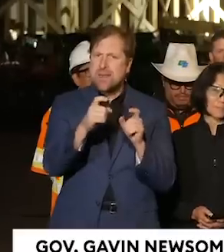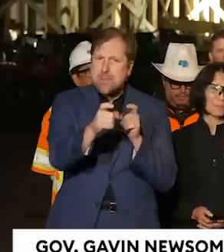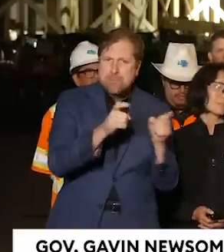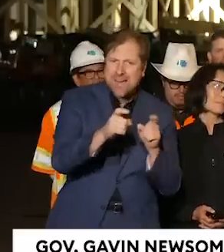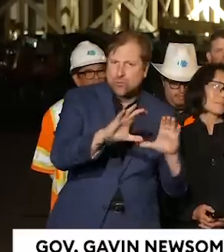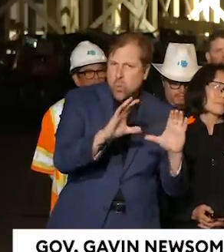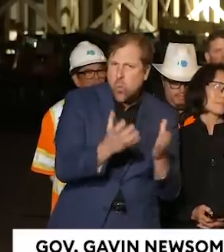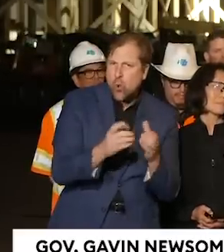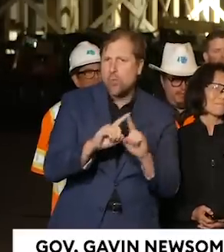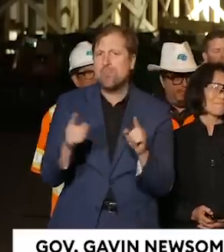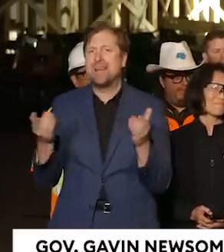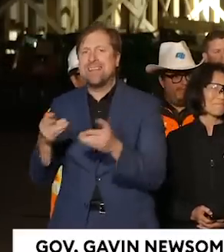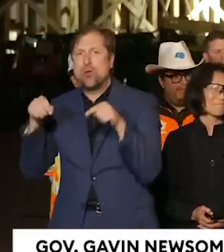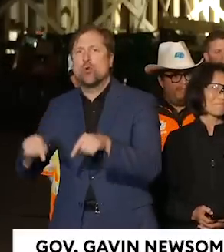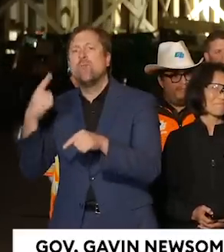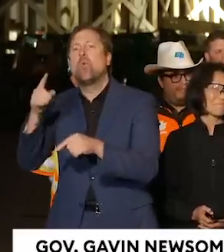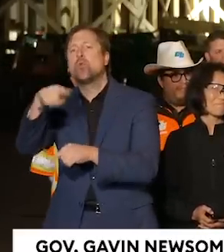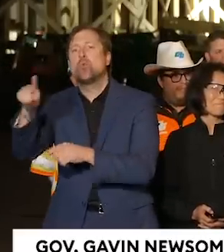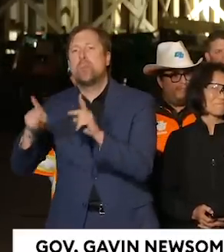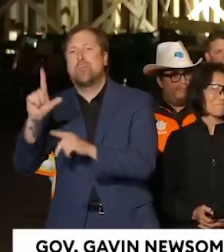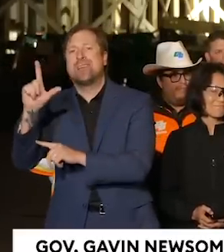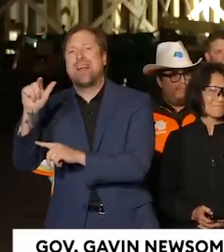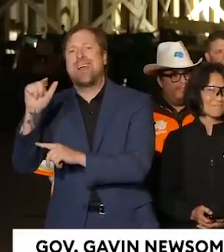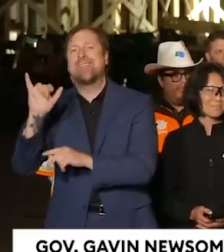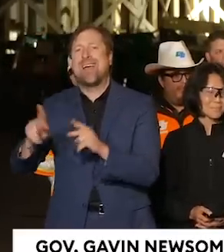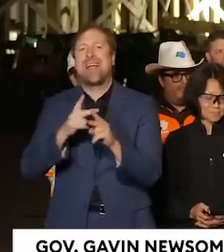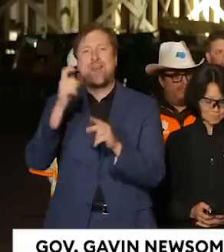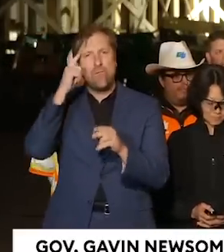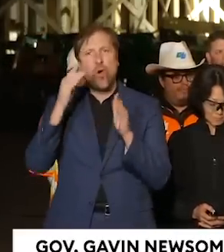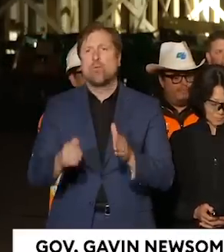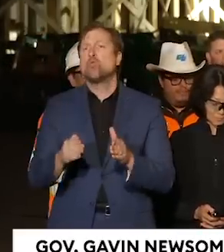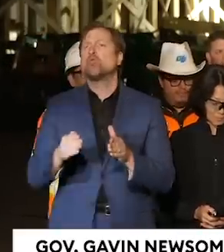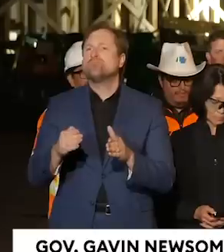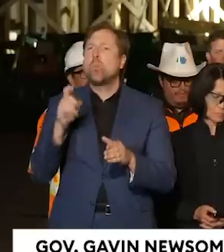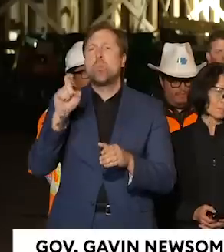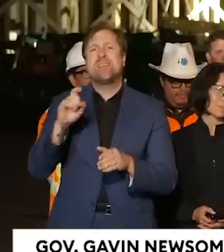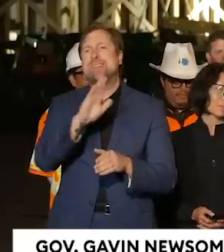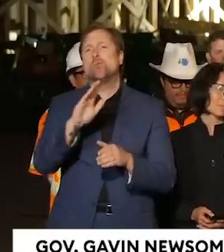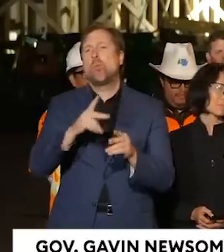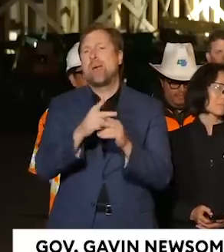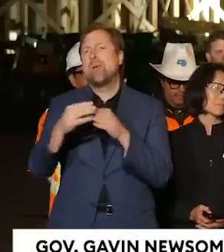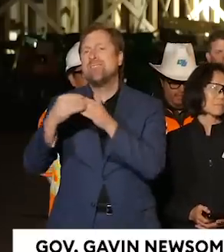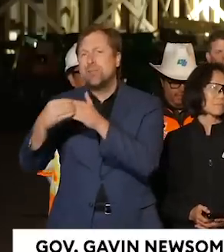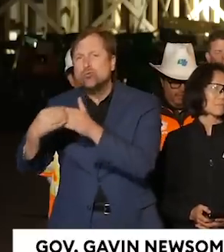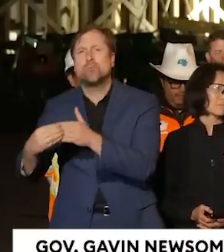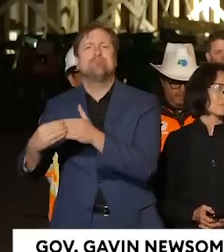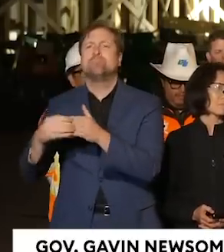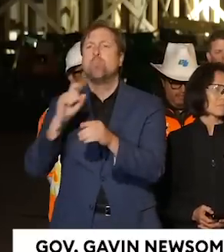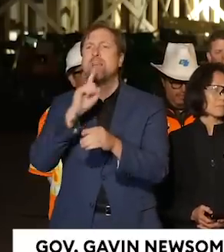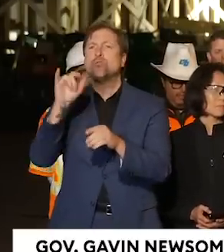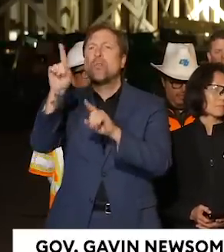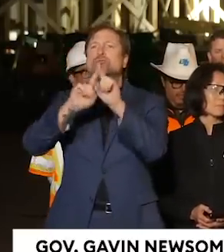world, but being here for Angelenos. It's the kind of leadership that we have needed in this state to make sure that those stars